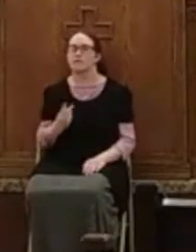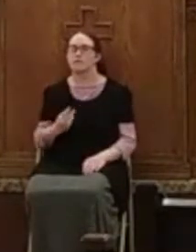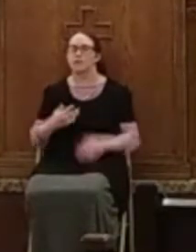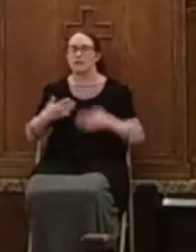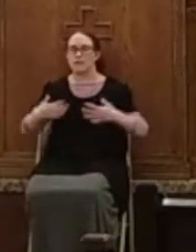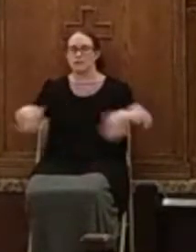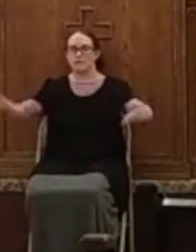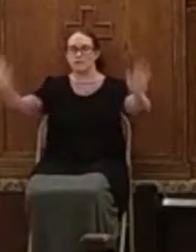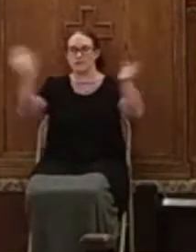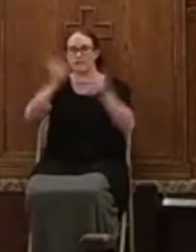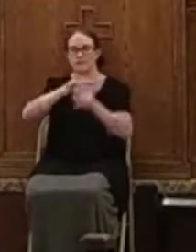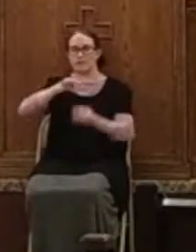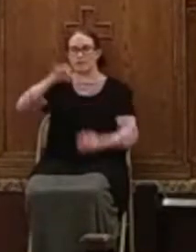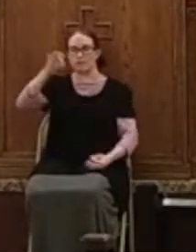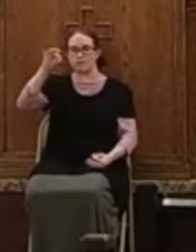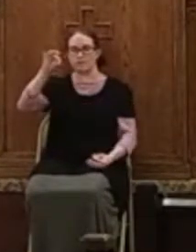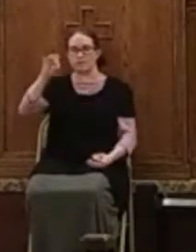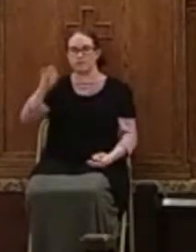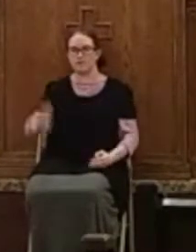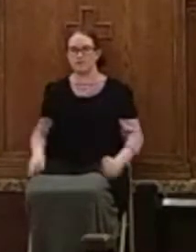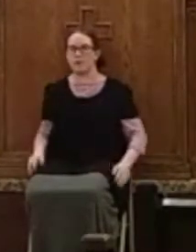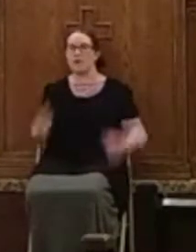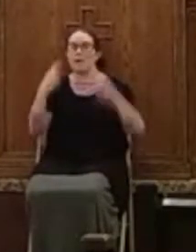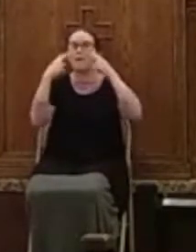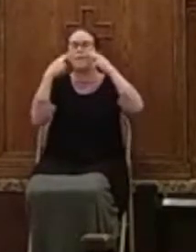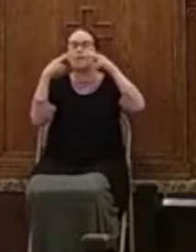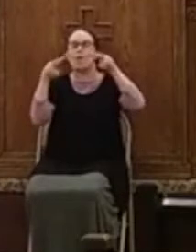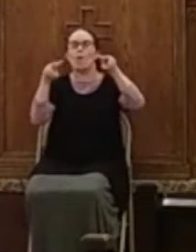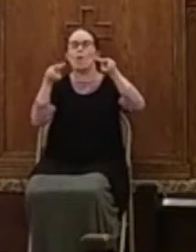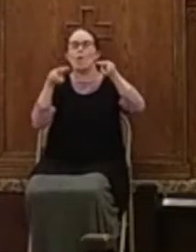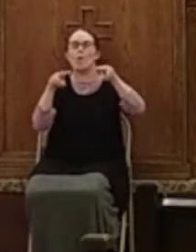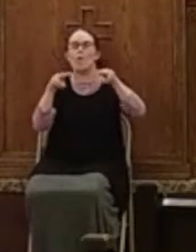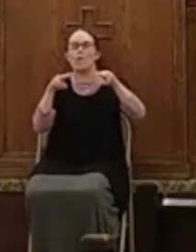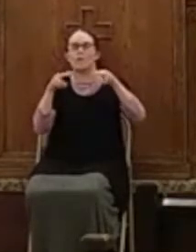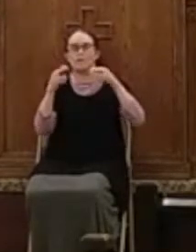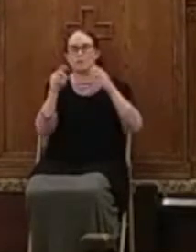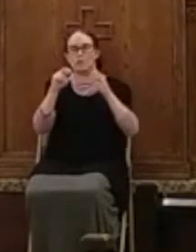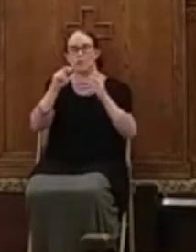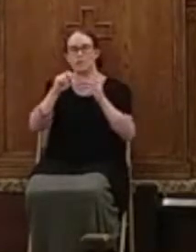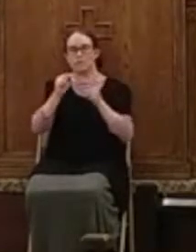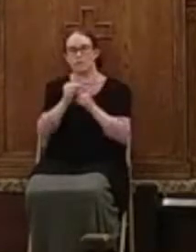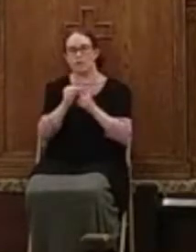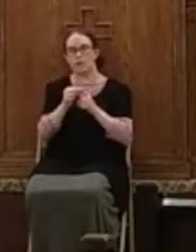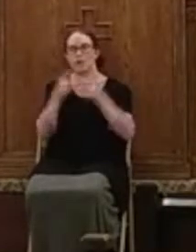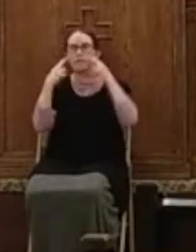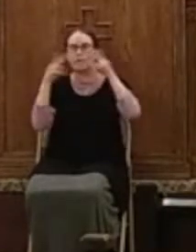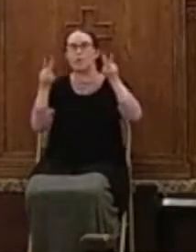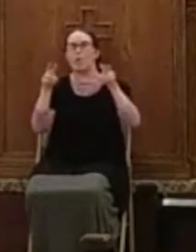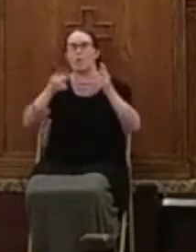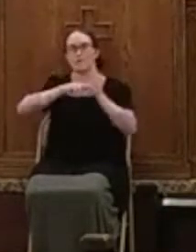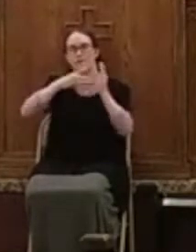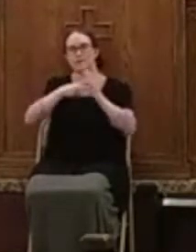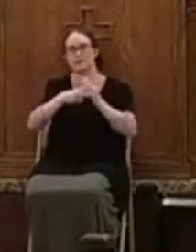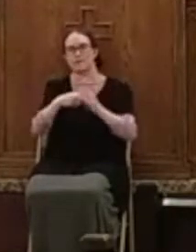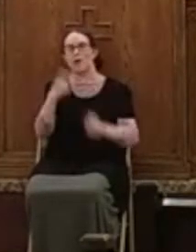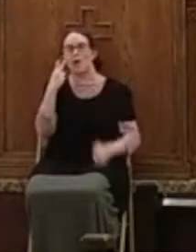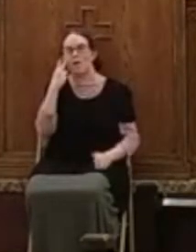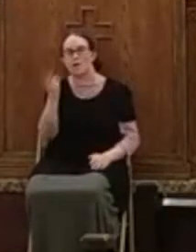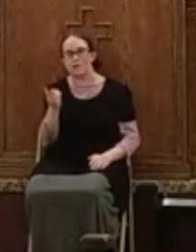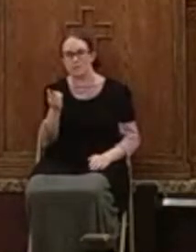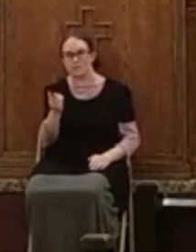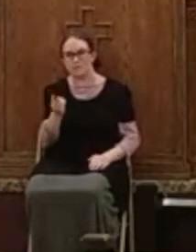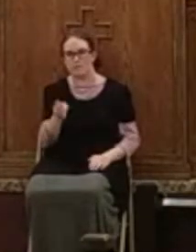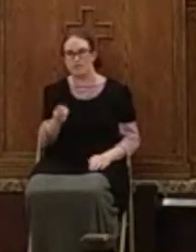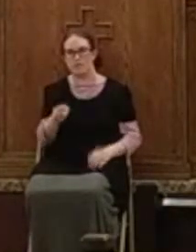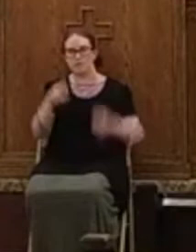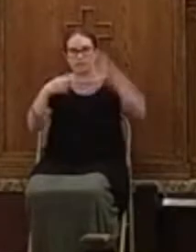up the ghost. And behold, the word behold means take notice. Uh-huh. The